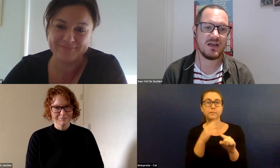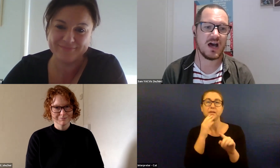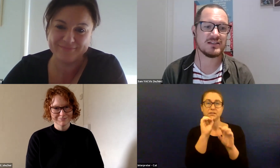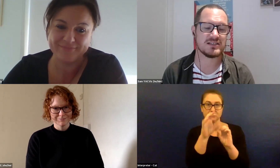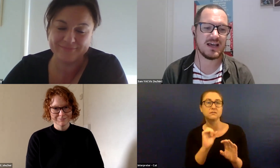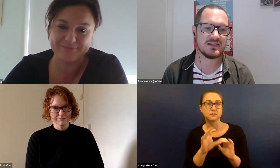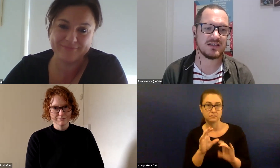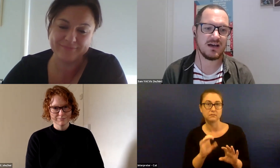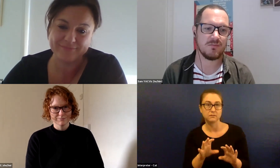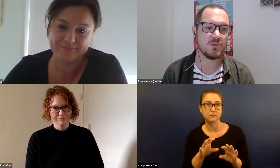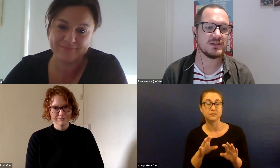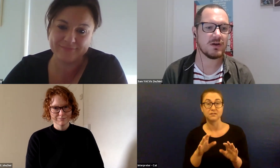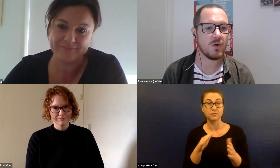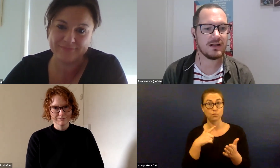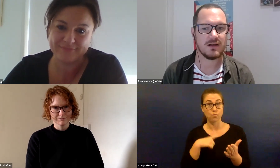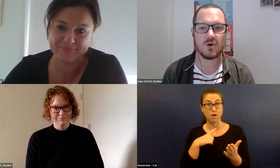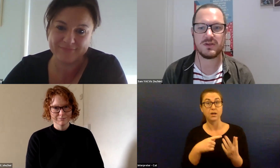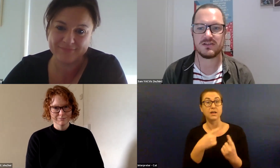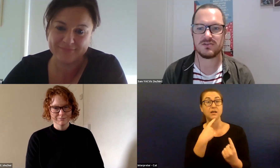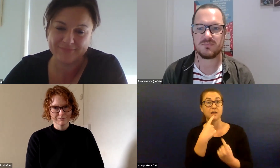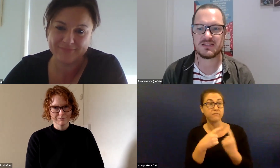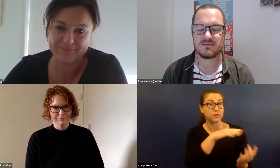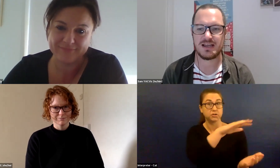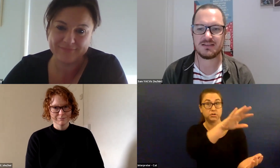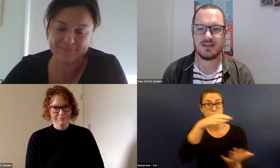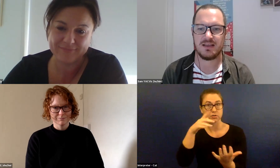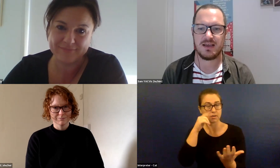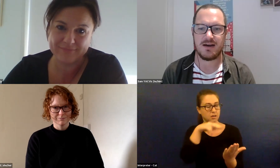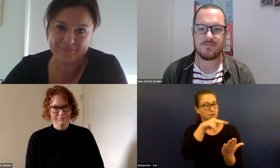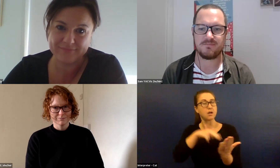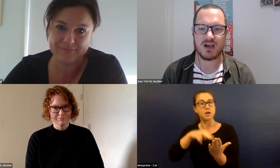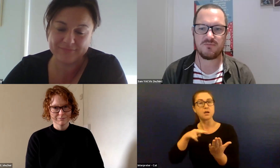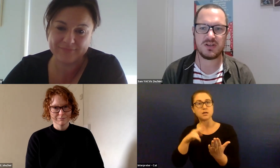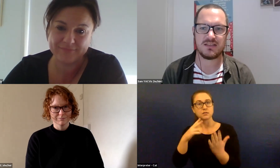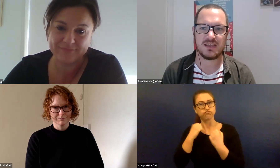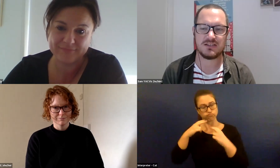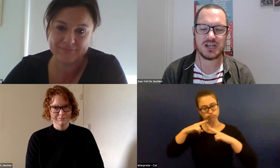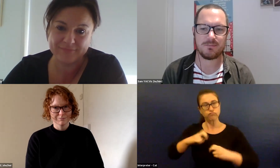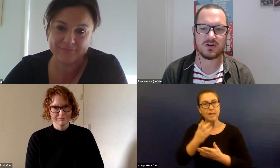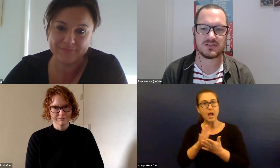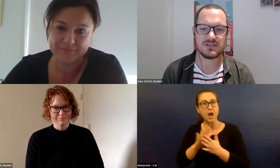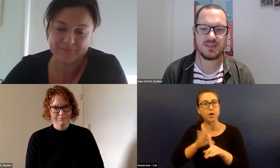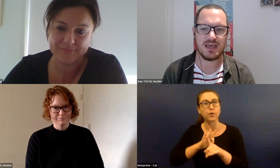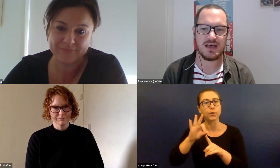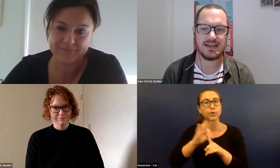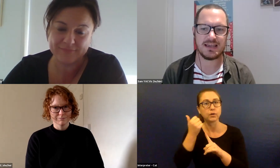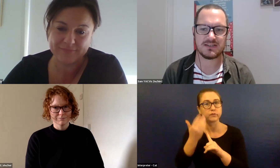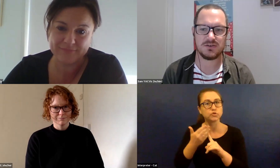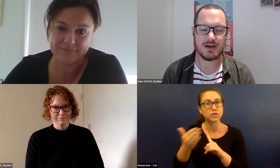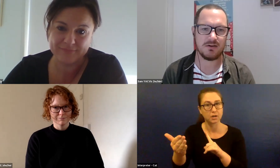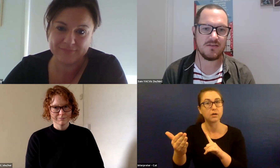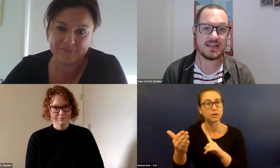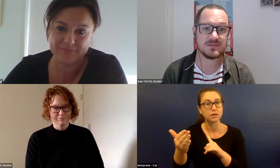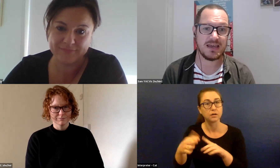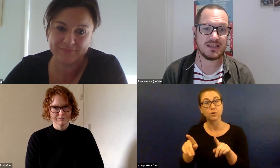to understand what we're doing well and what we can do better at. I've put in the chat box there a link